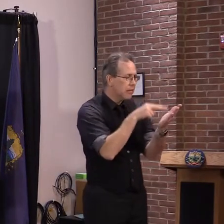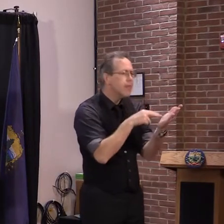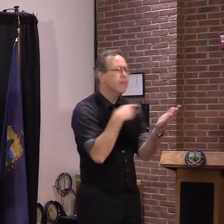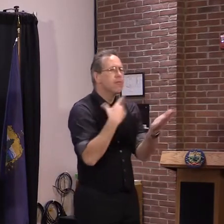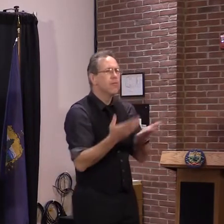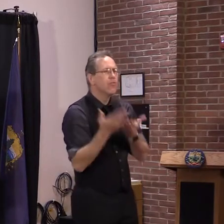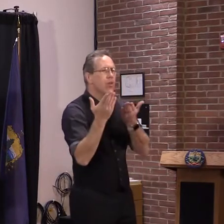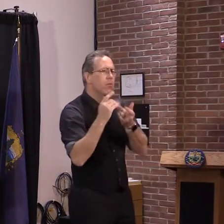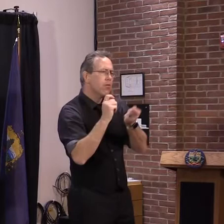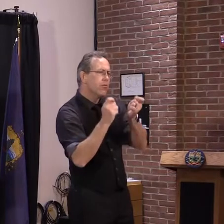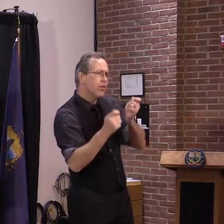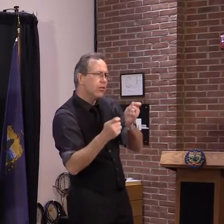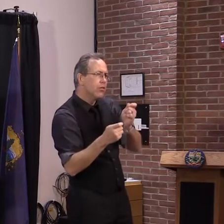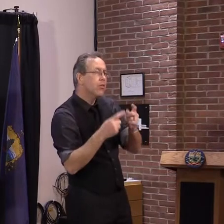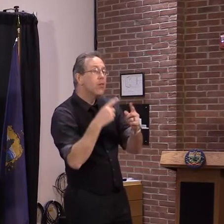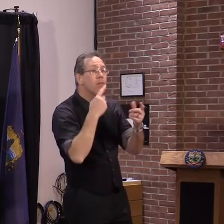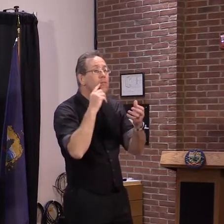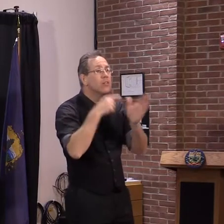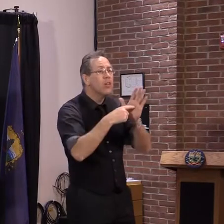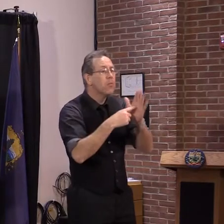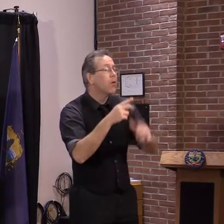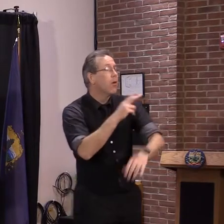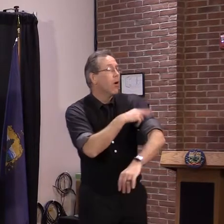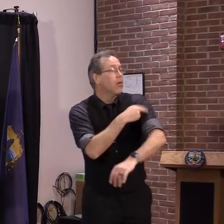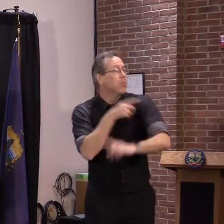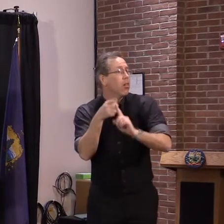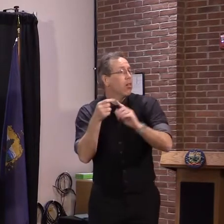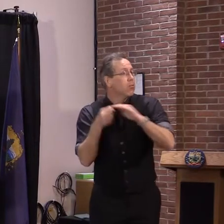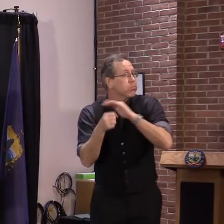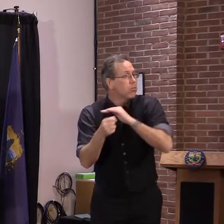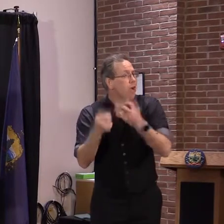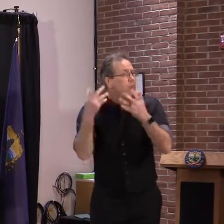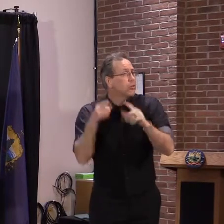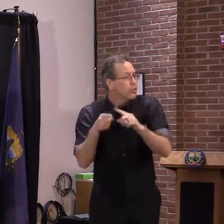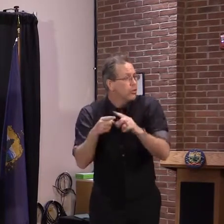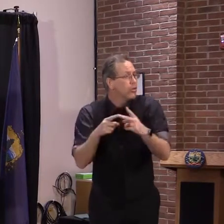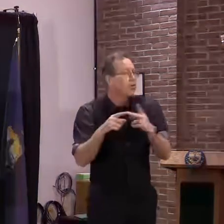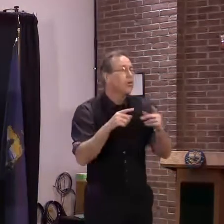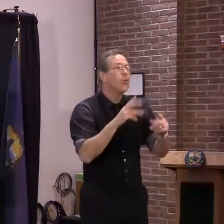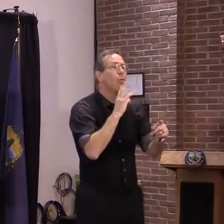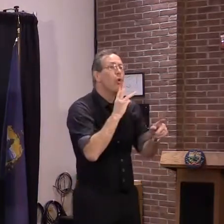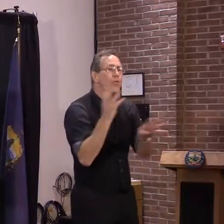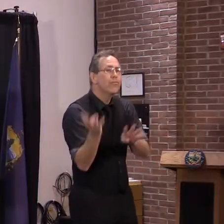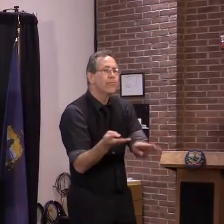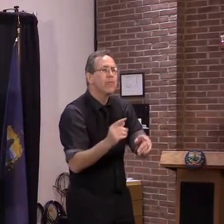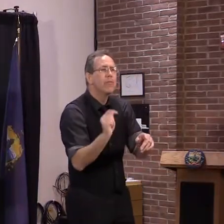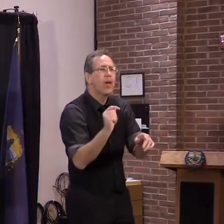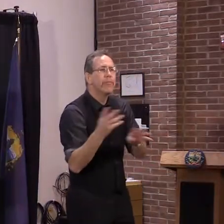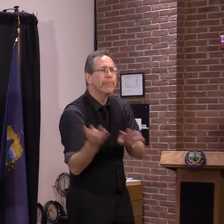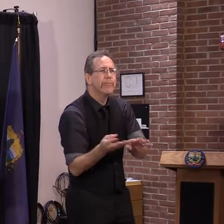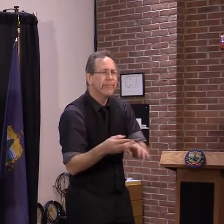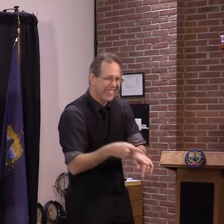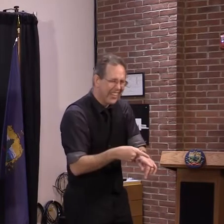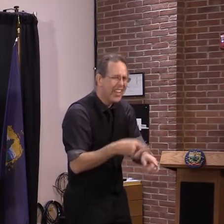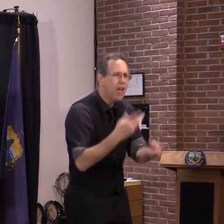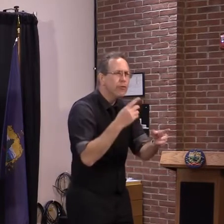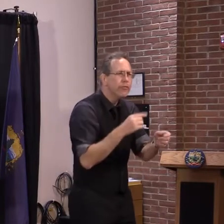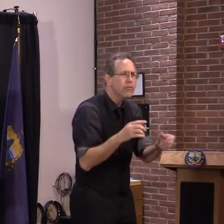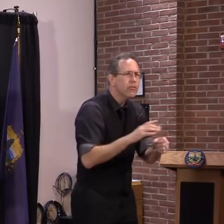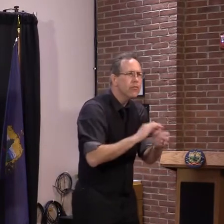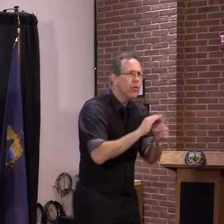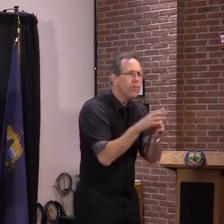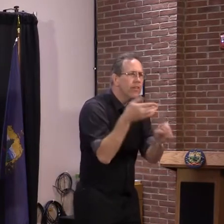metrics like hospitalizations, wastewater surveillance, focused surveillance testing, and